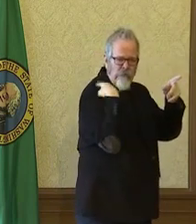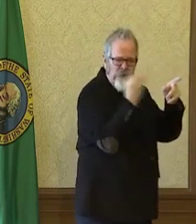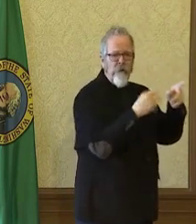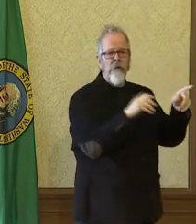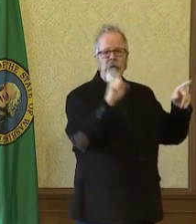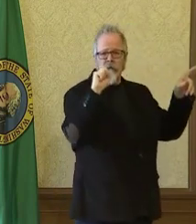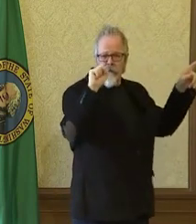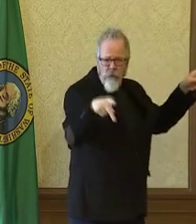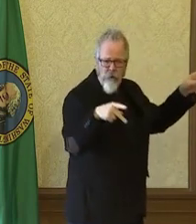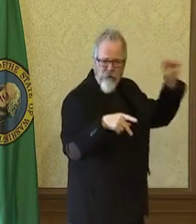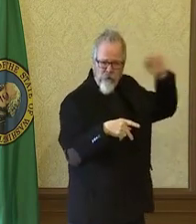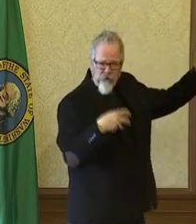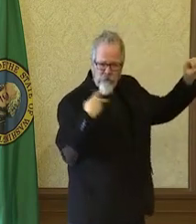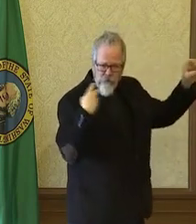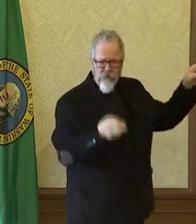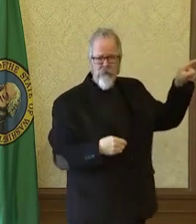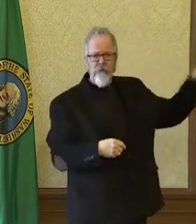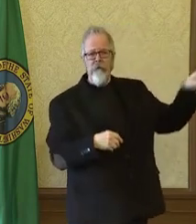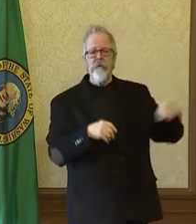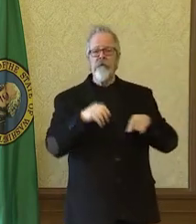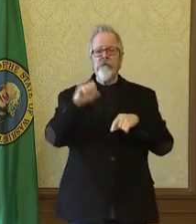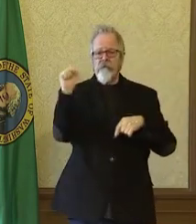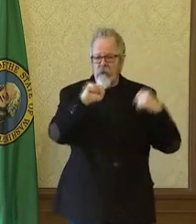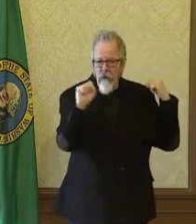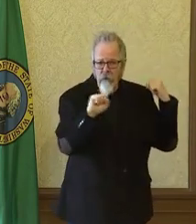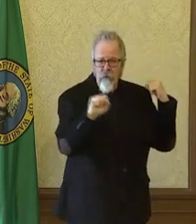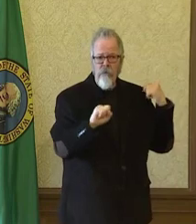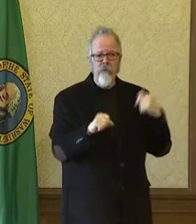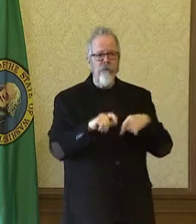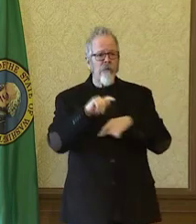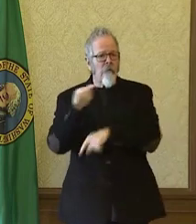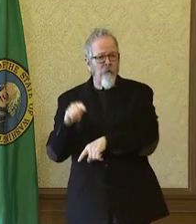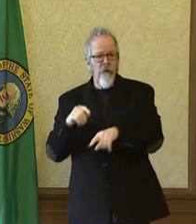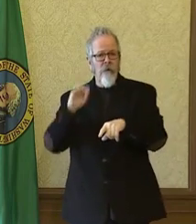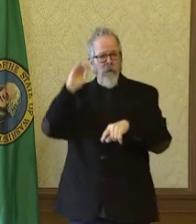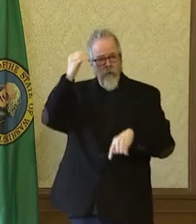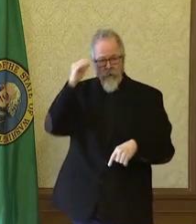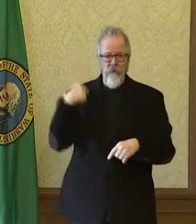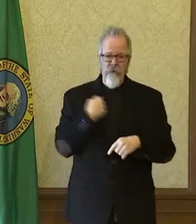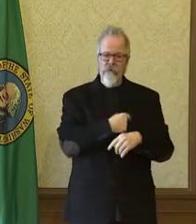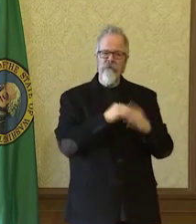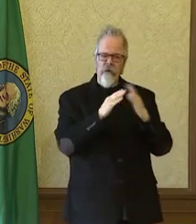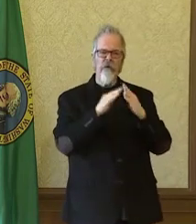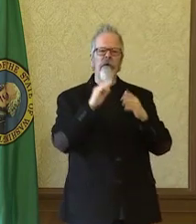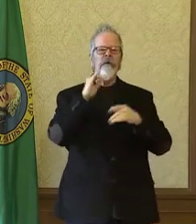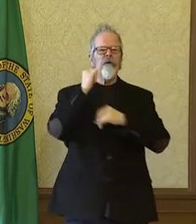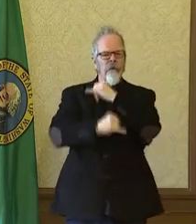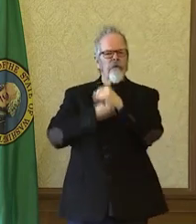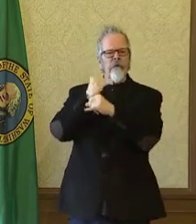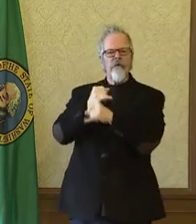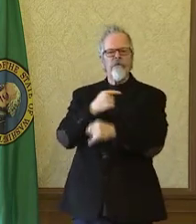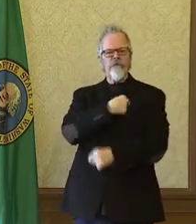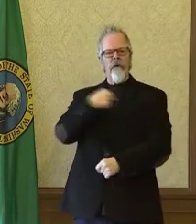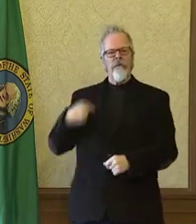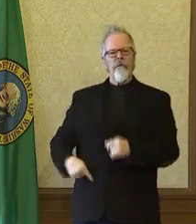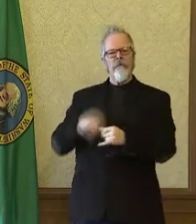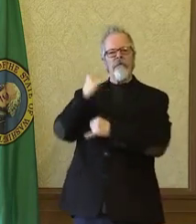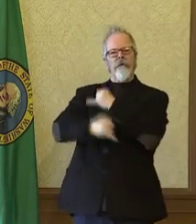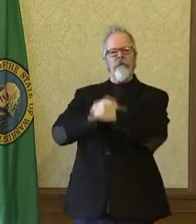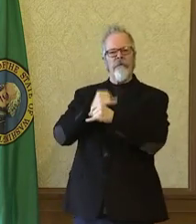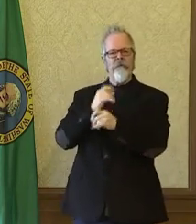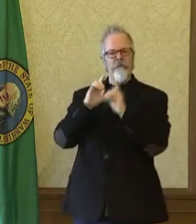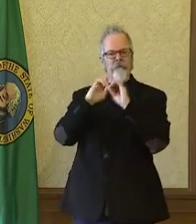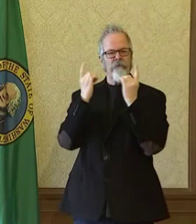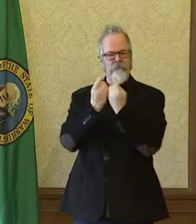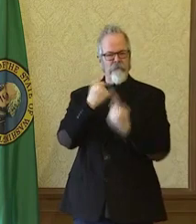District Preservation and Development Authority. Partners are doing a variety of things, including some translation